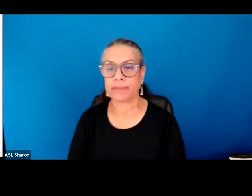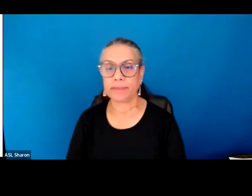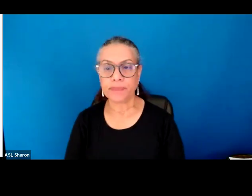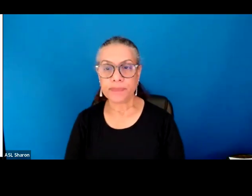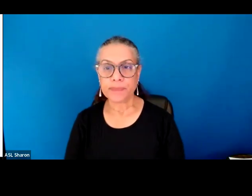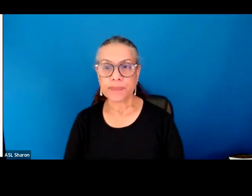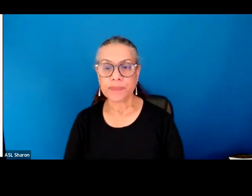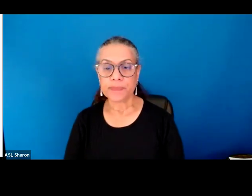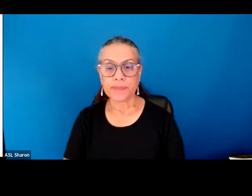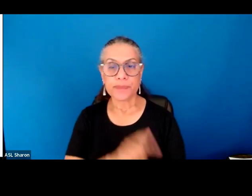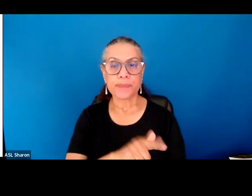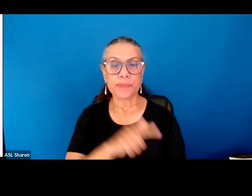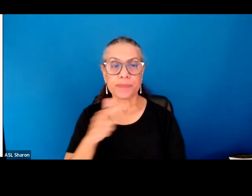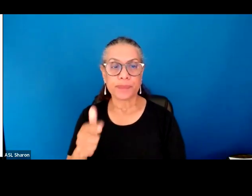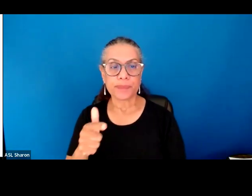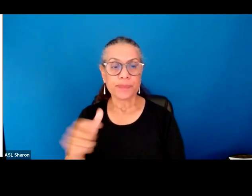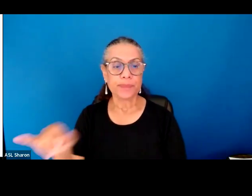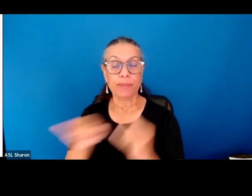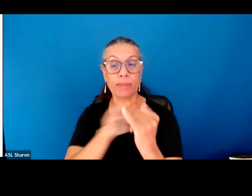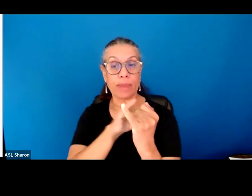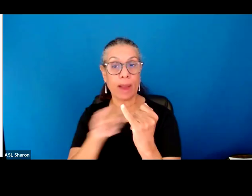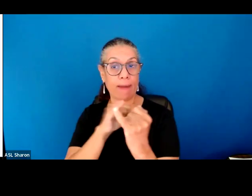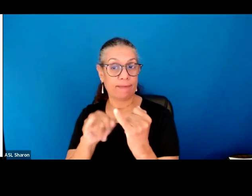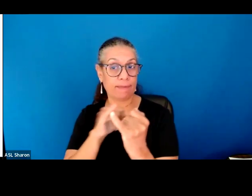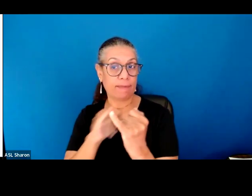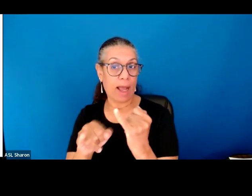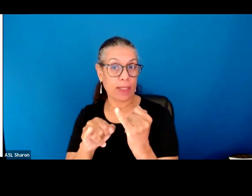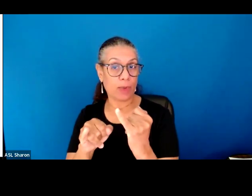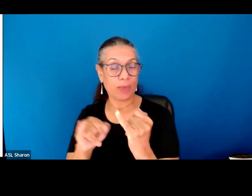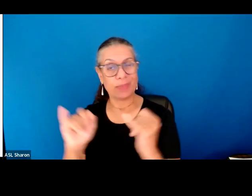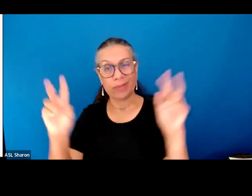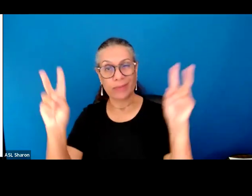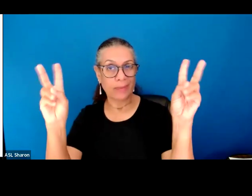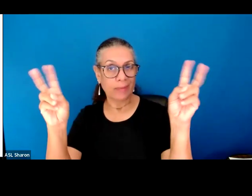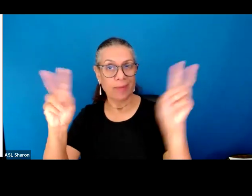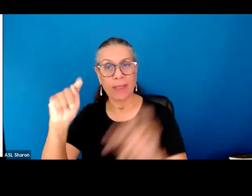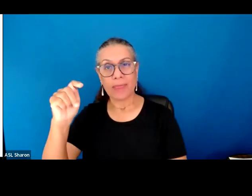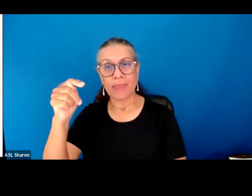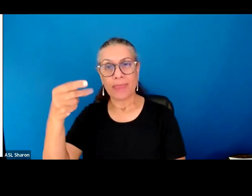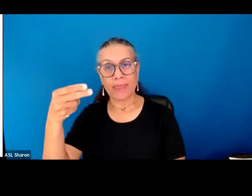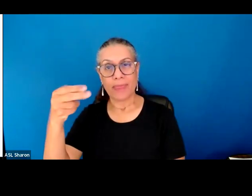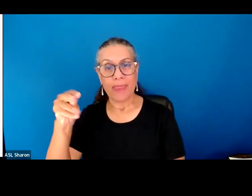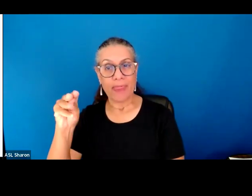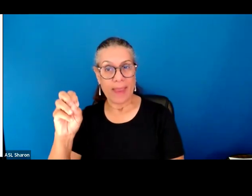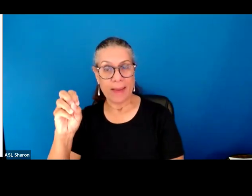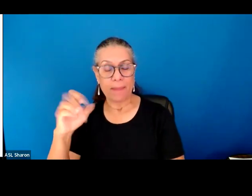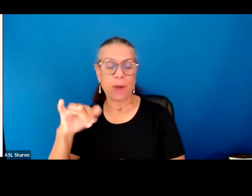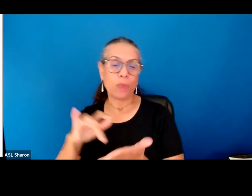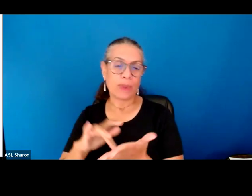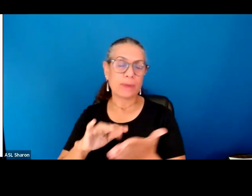Great. Our final kind of set of themes that we want to explore and look at are connected to a citywide